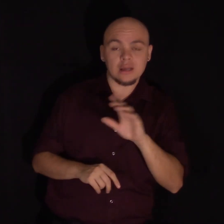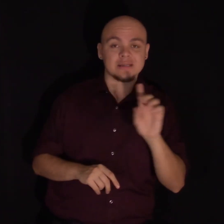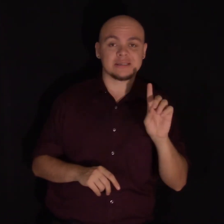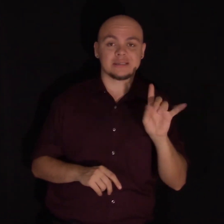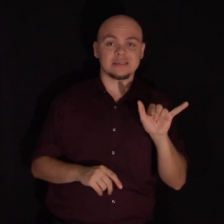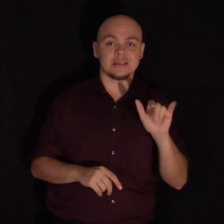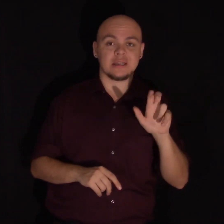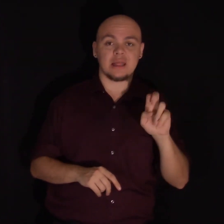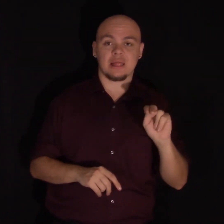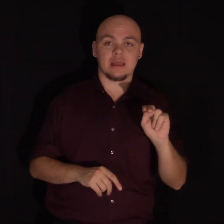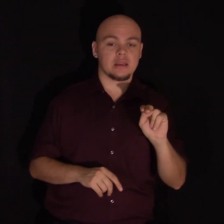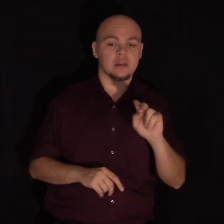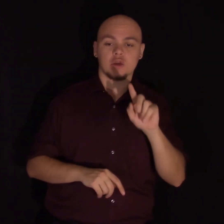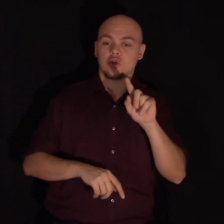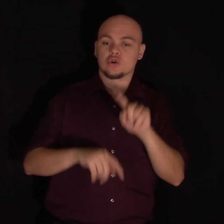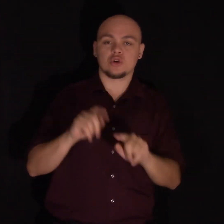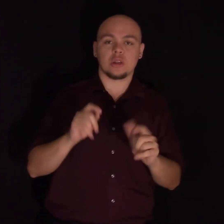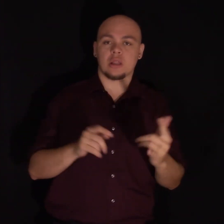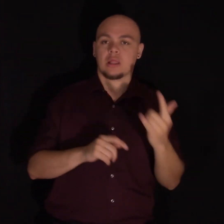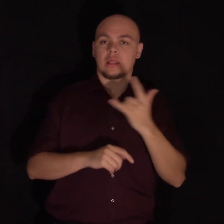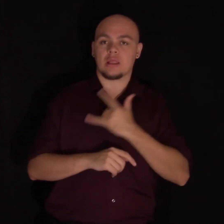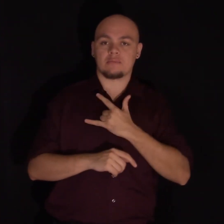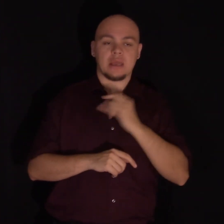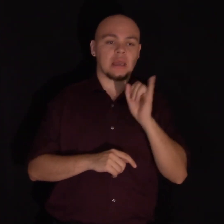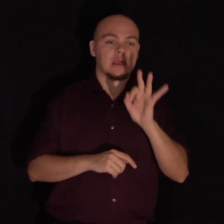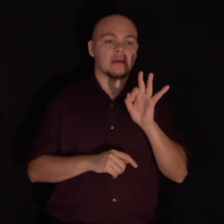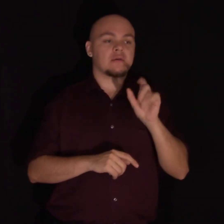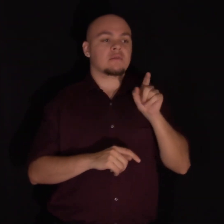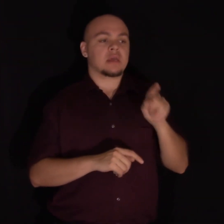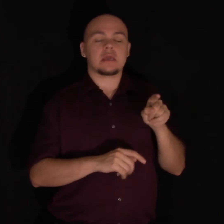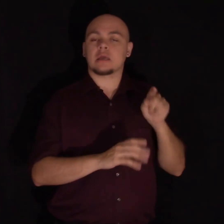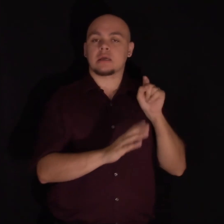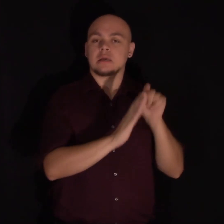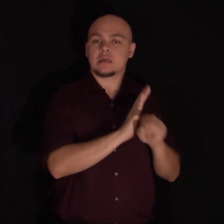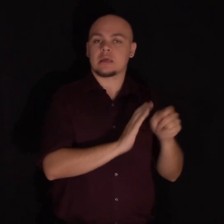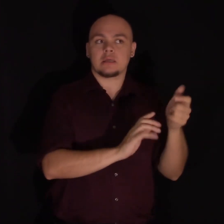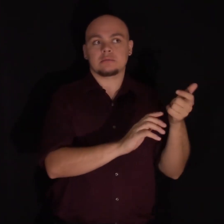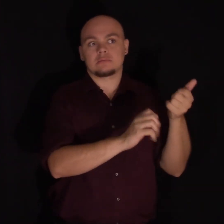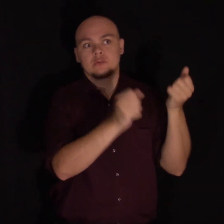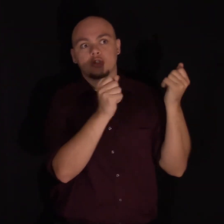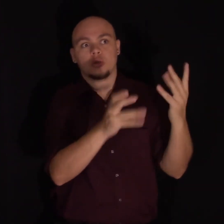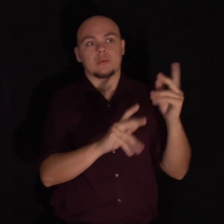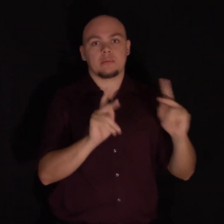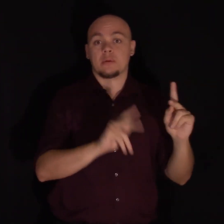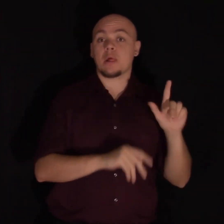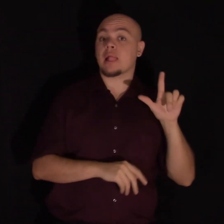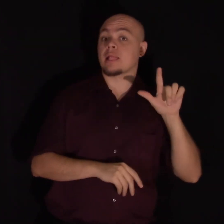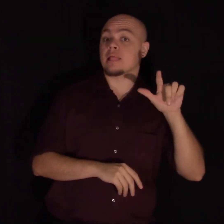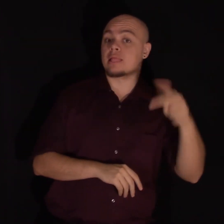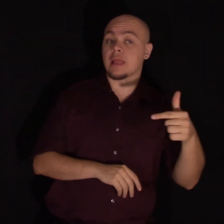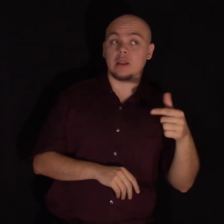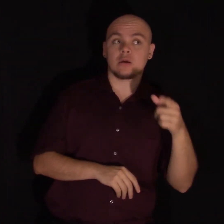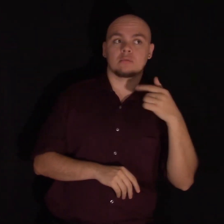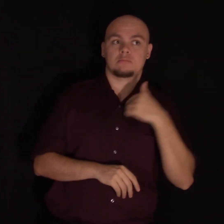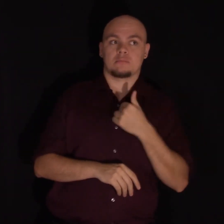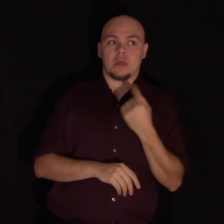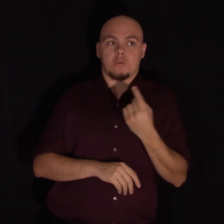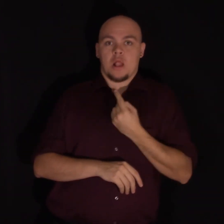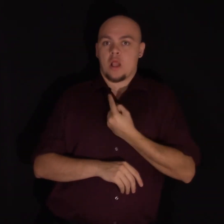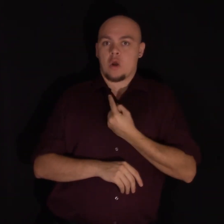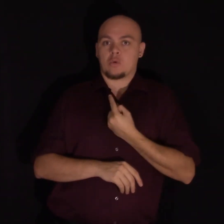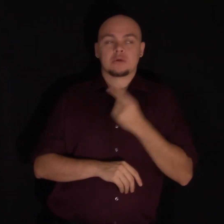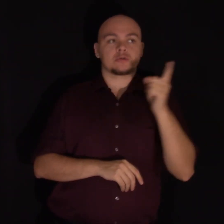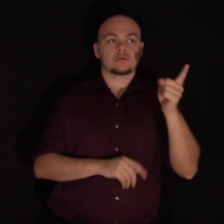have loved me if he could do something as horrible as he did. Later, when she found me alone,